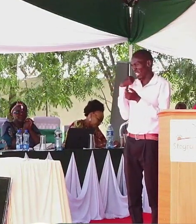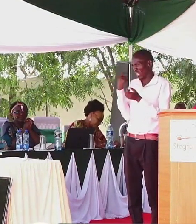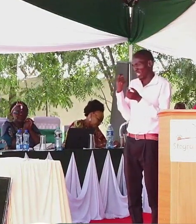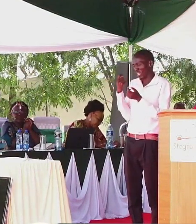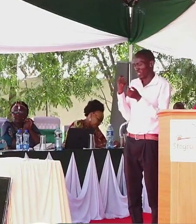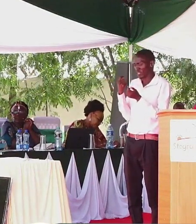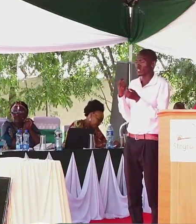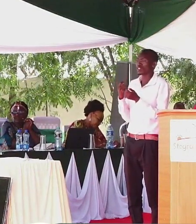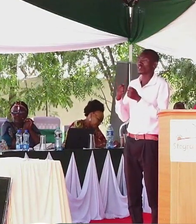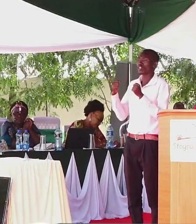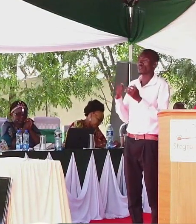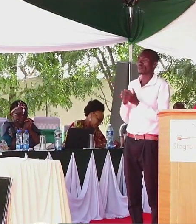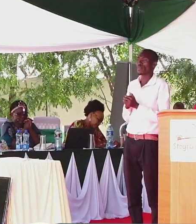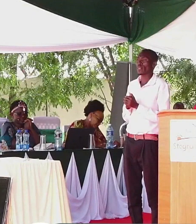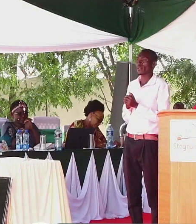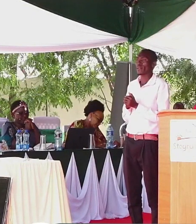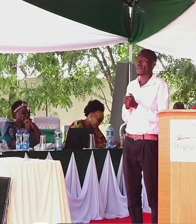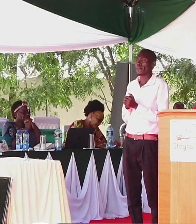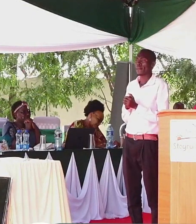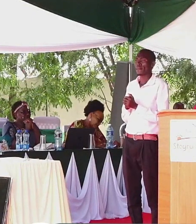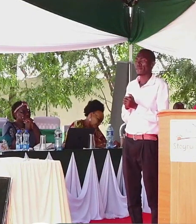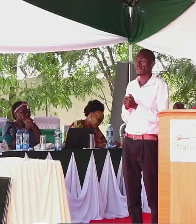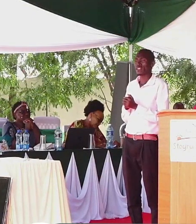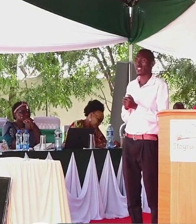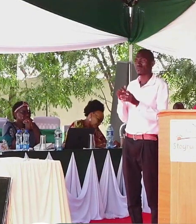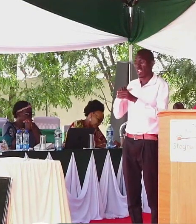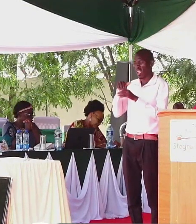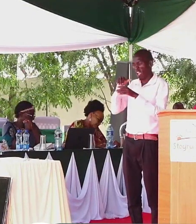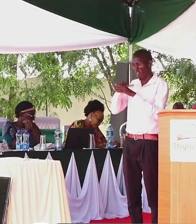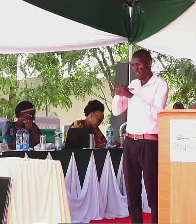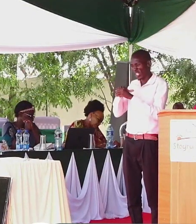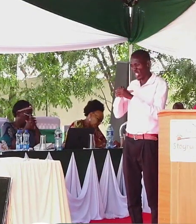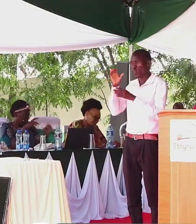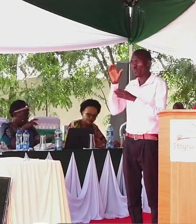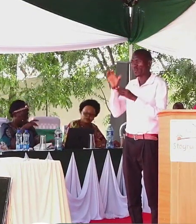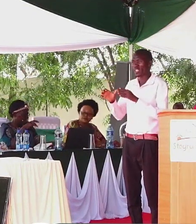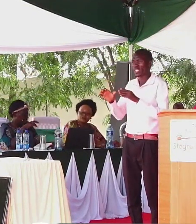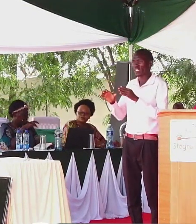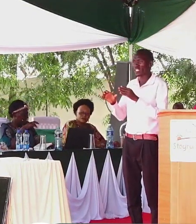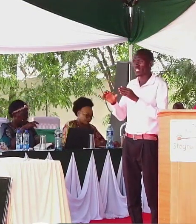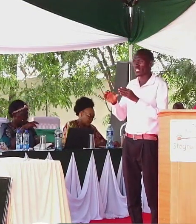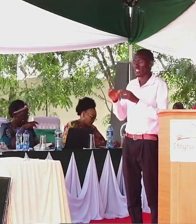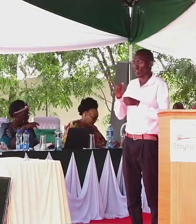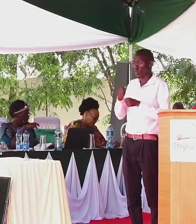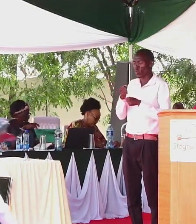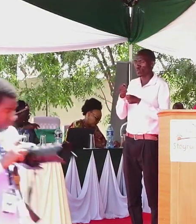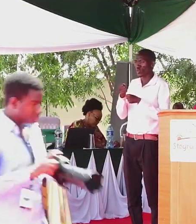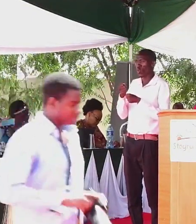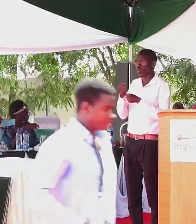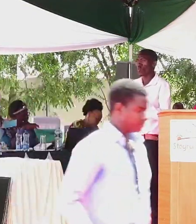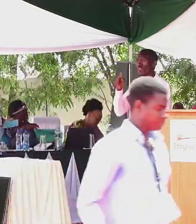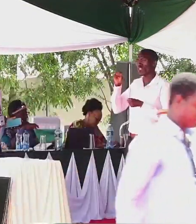having the incomplete adoption of NESC